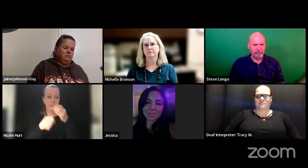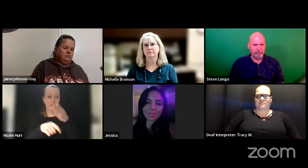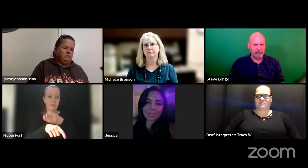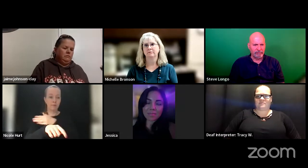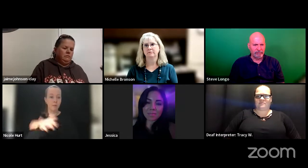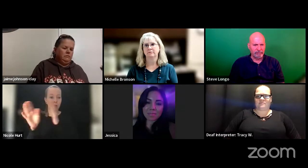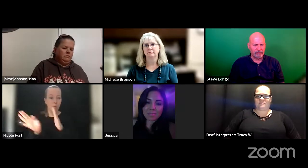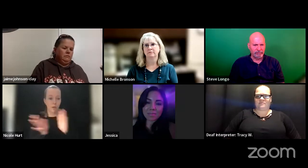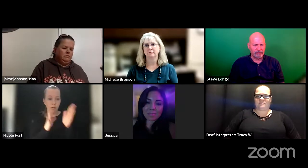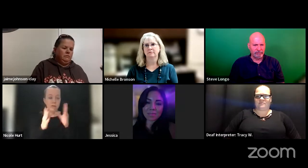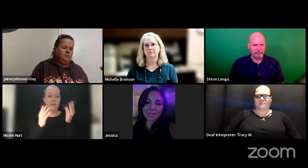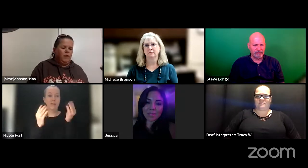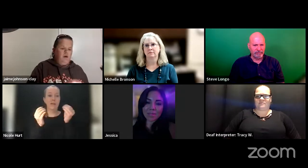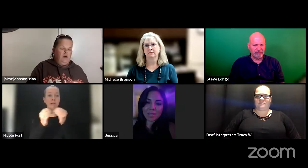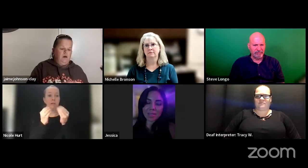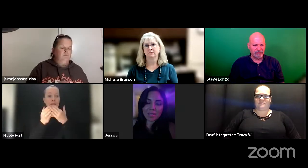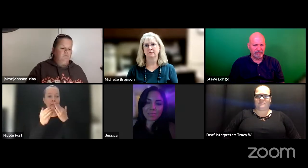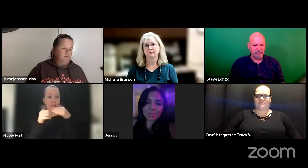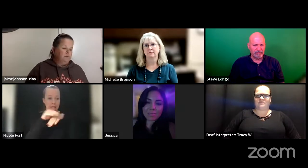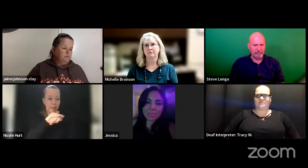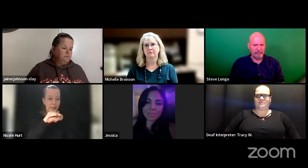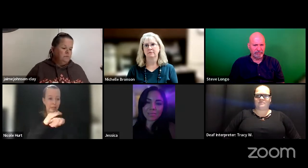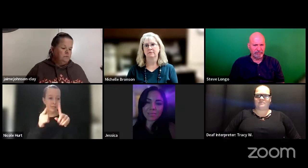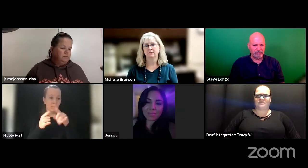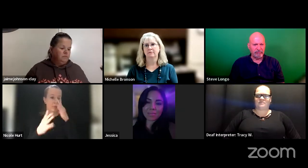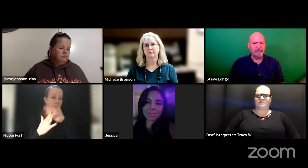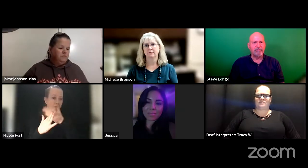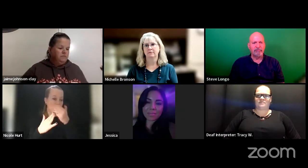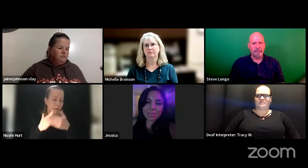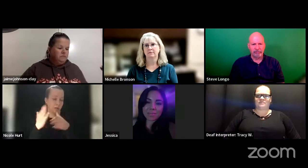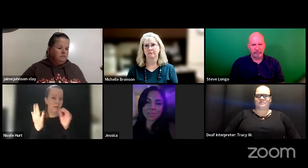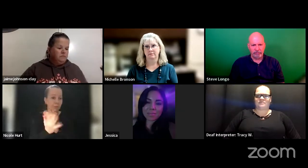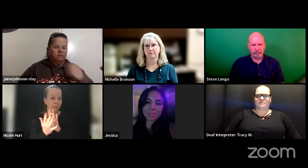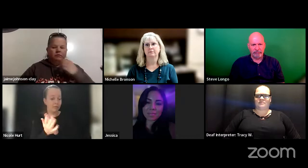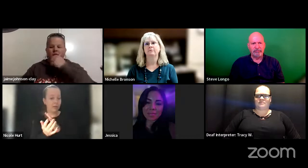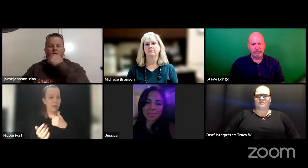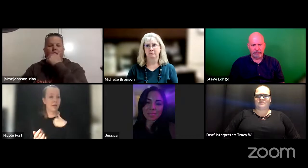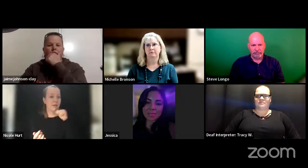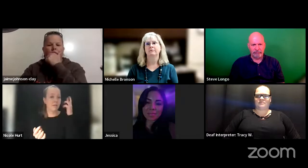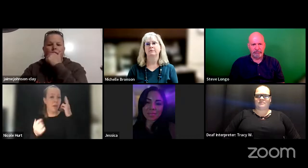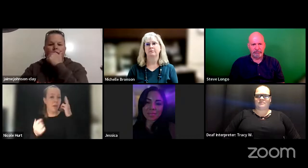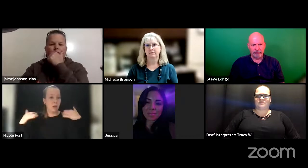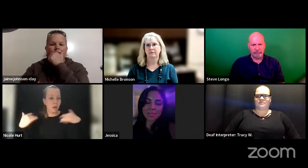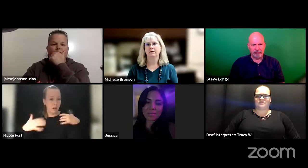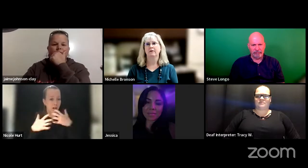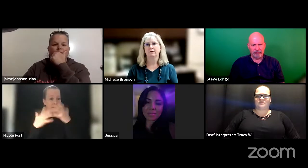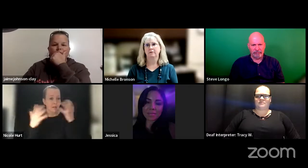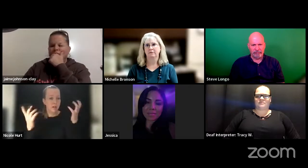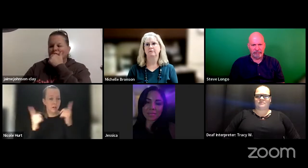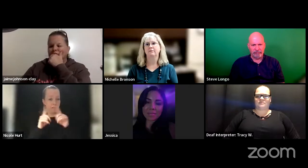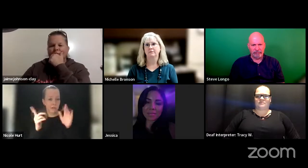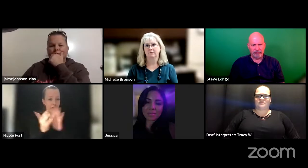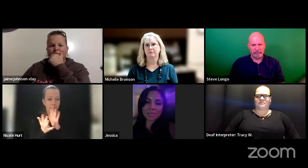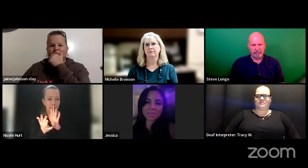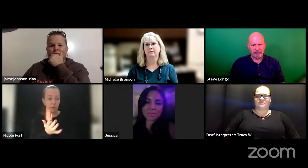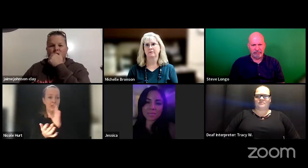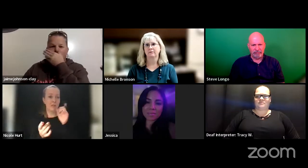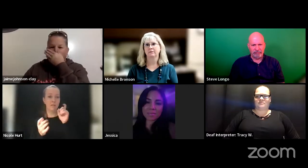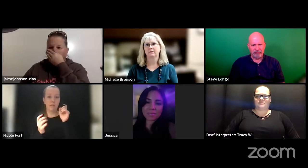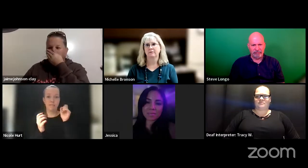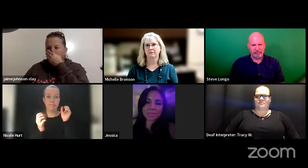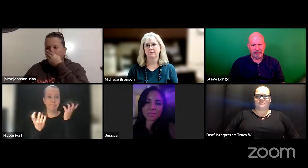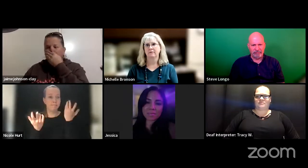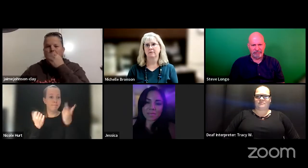My focus as secretary has been improving the organization, the access to the files.